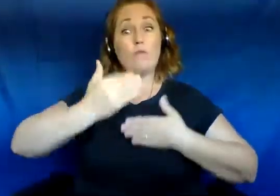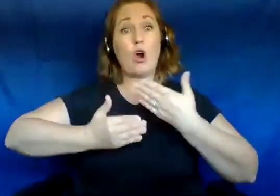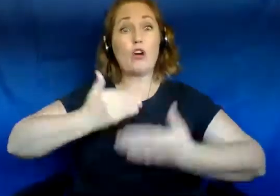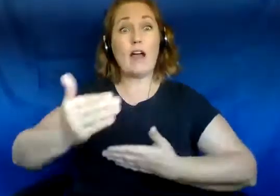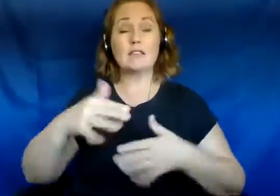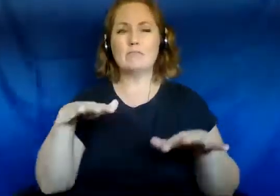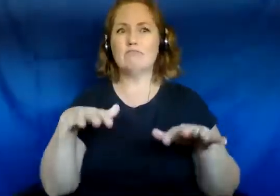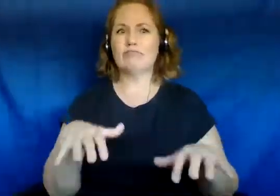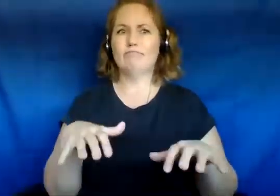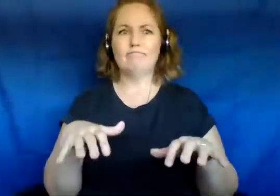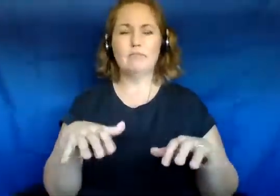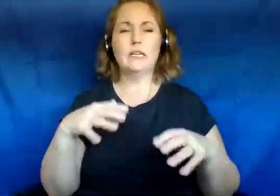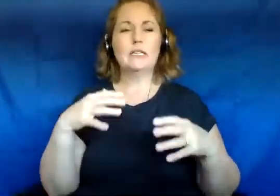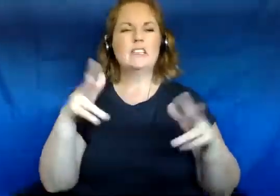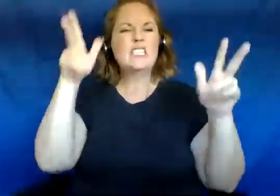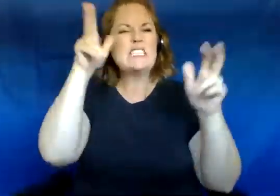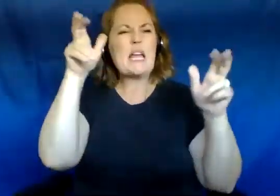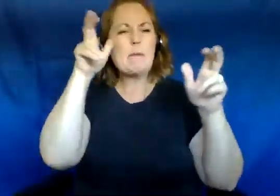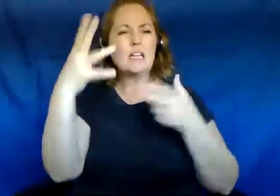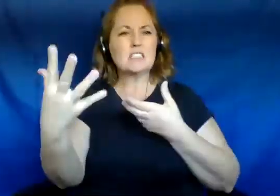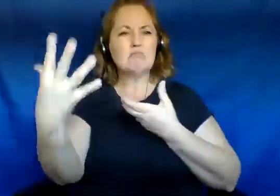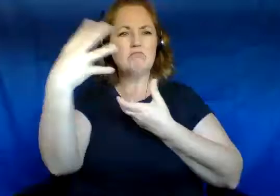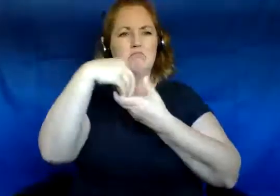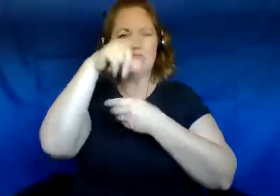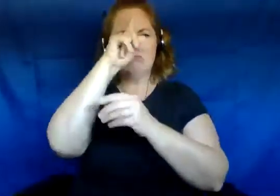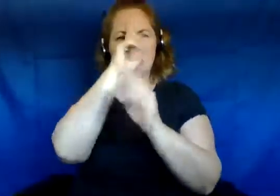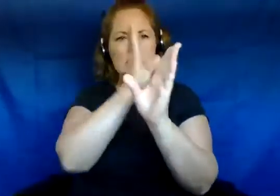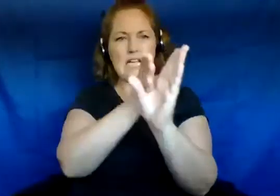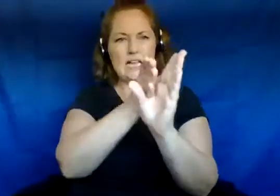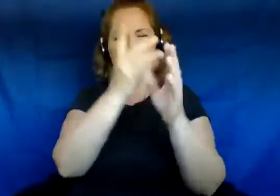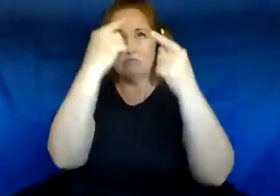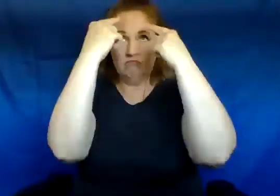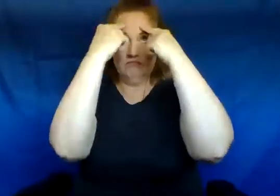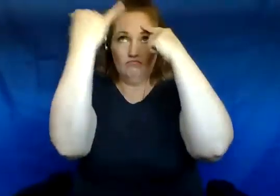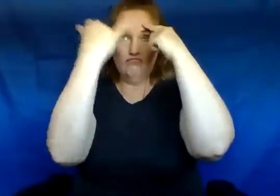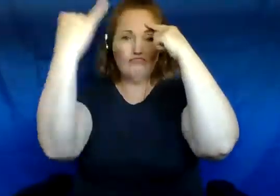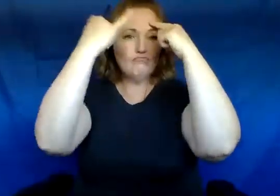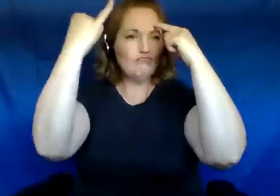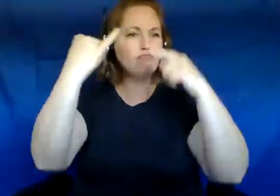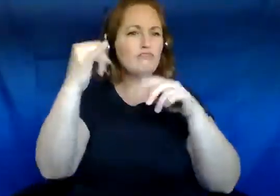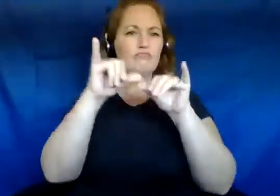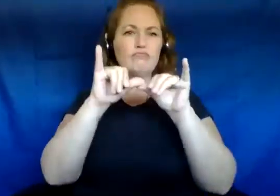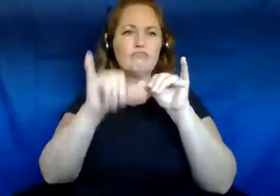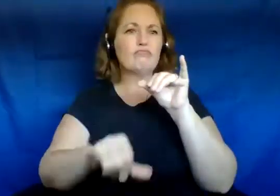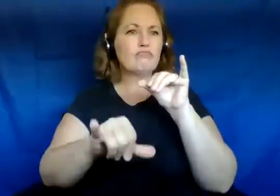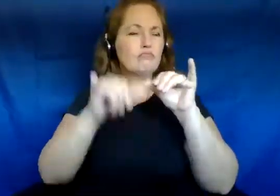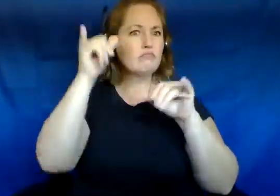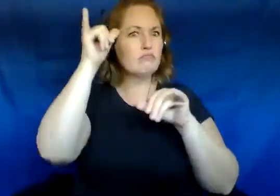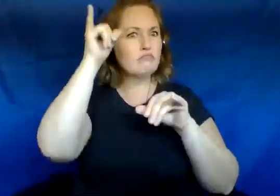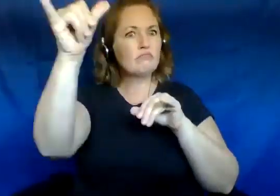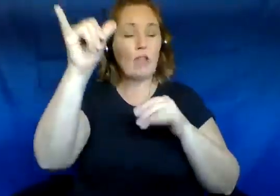paralyzed. And the demons move into our psyche where they live rent-free. until driven